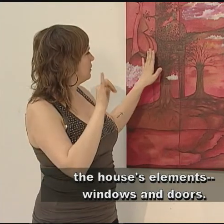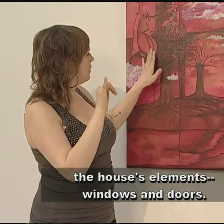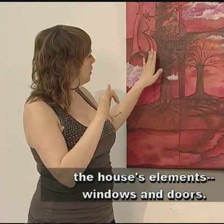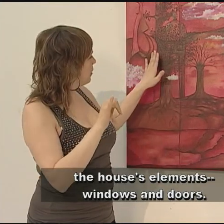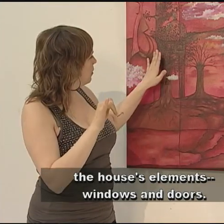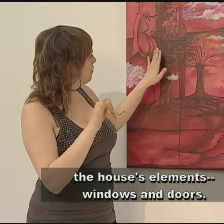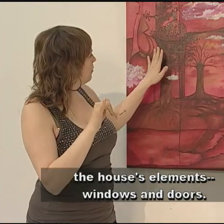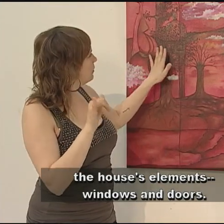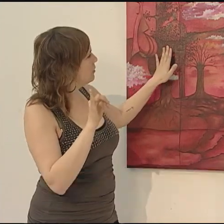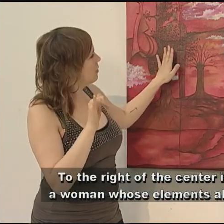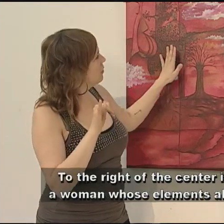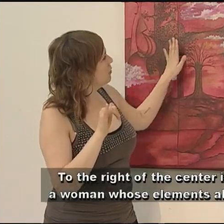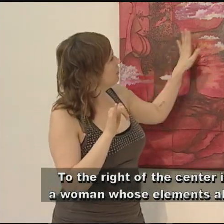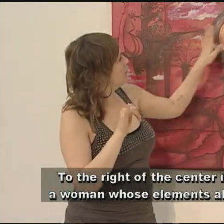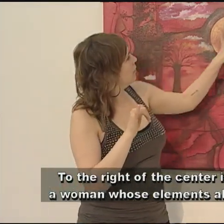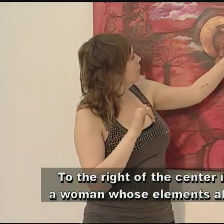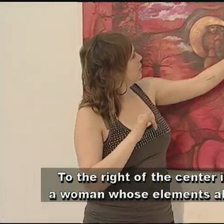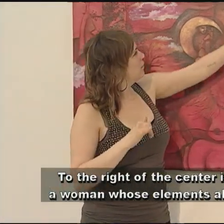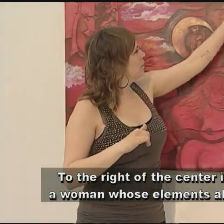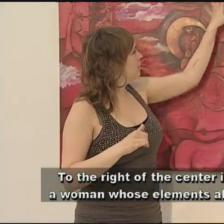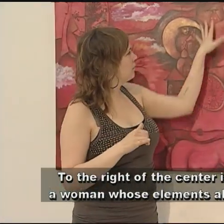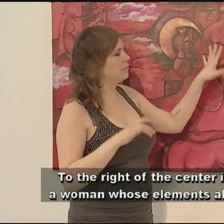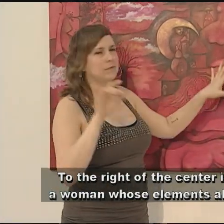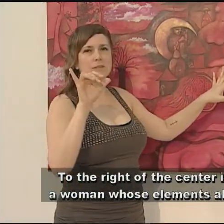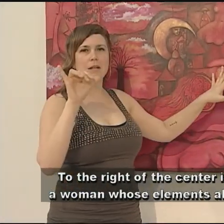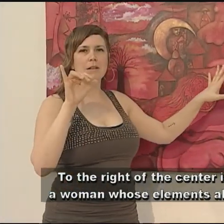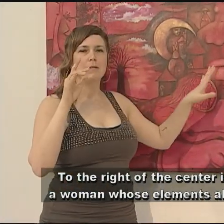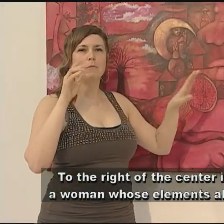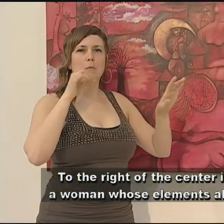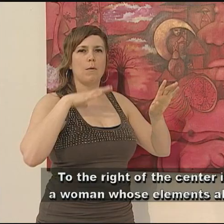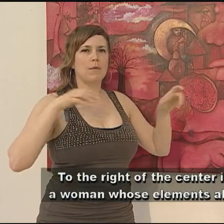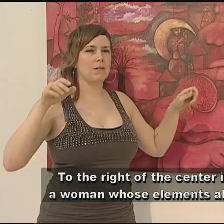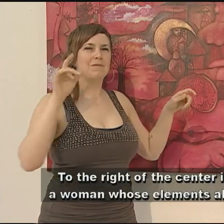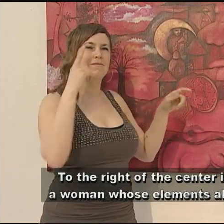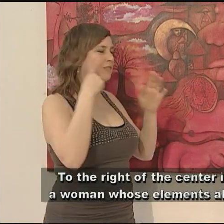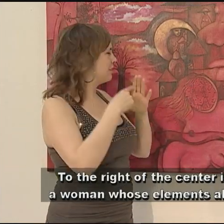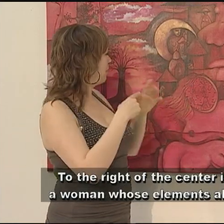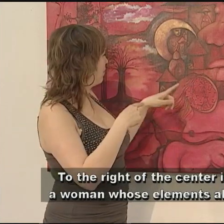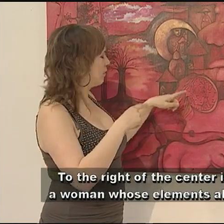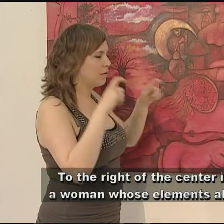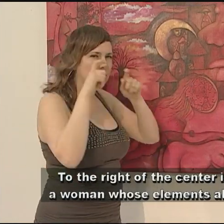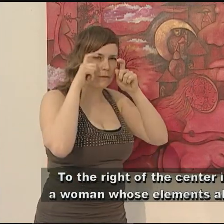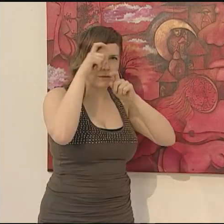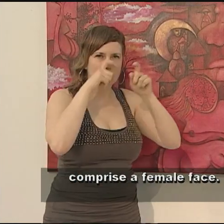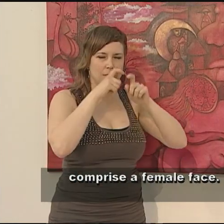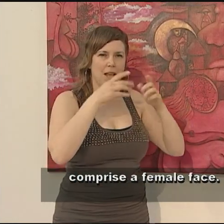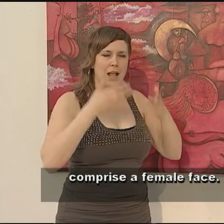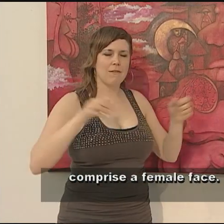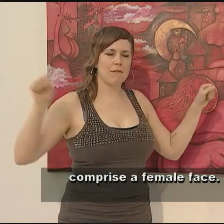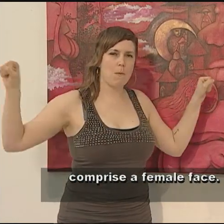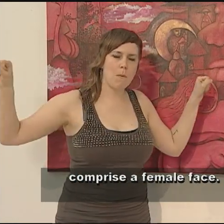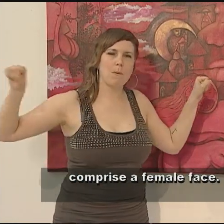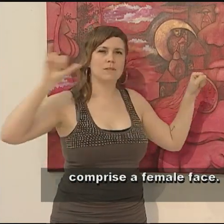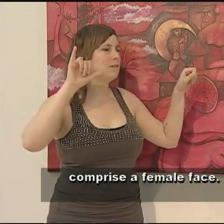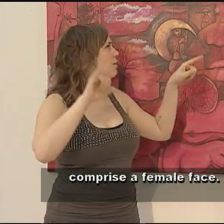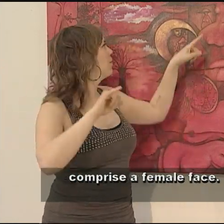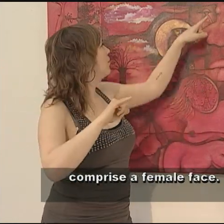and doors. To the right of the center is a woman whose elements also comprise a